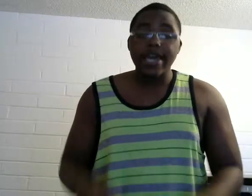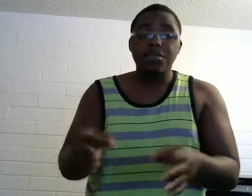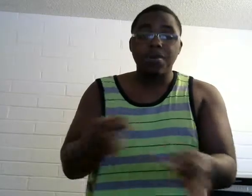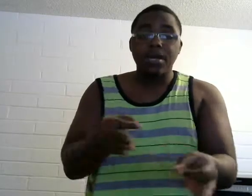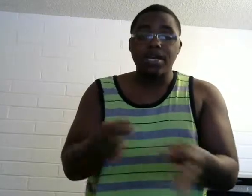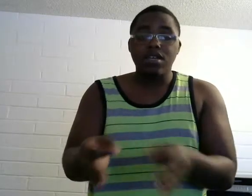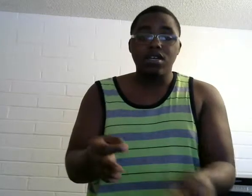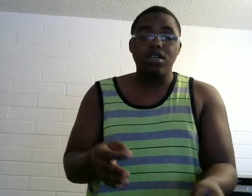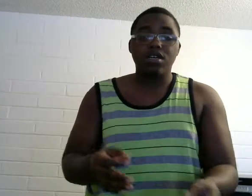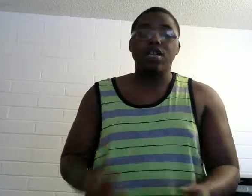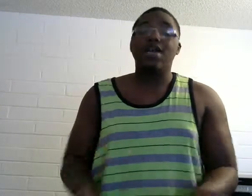Explain,